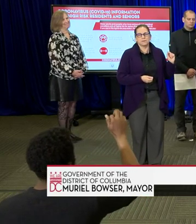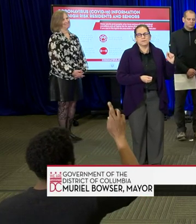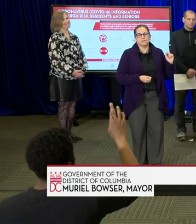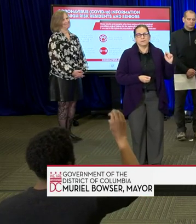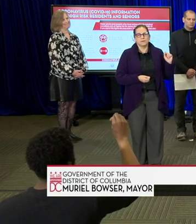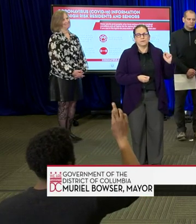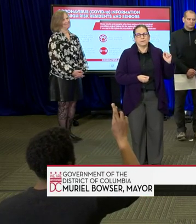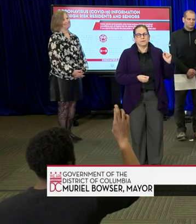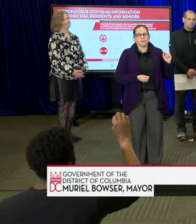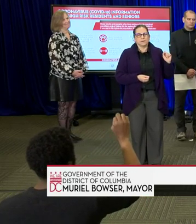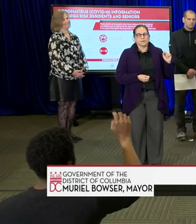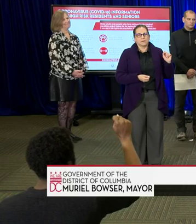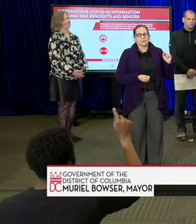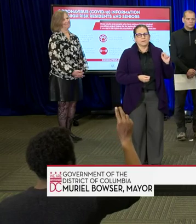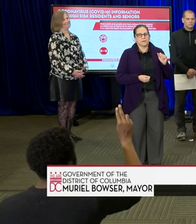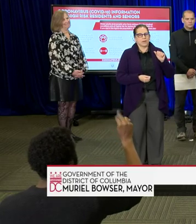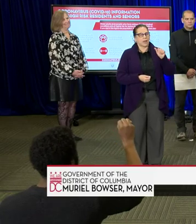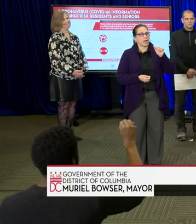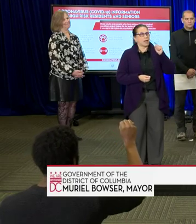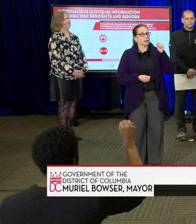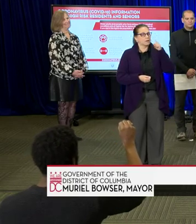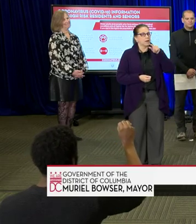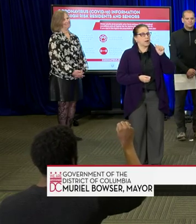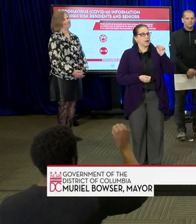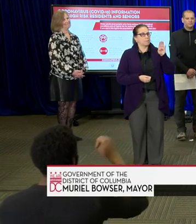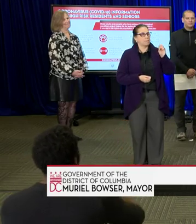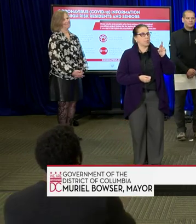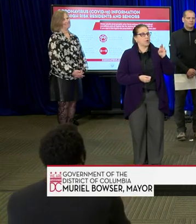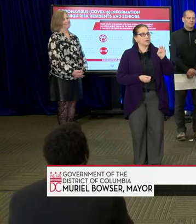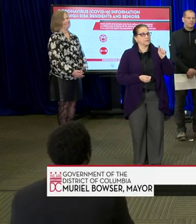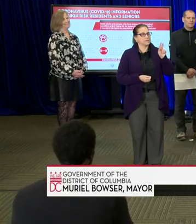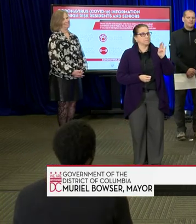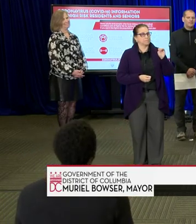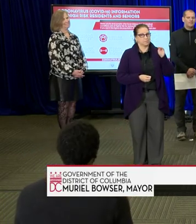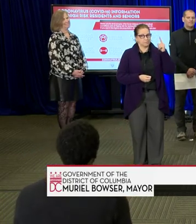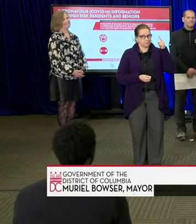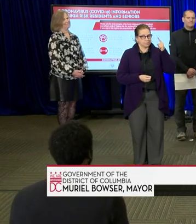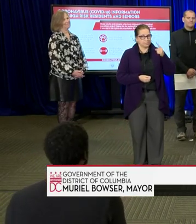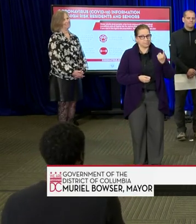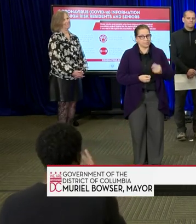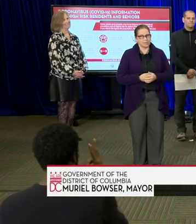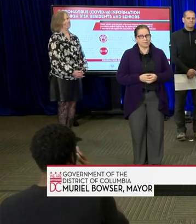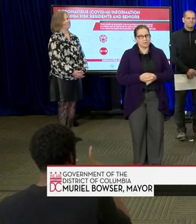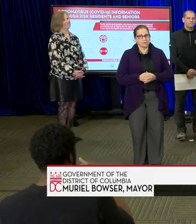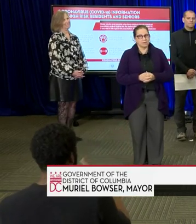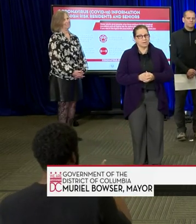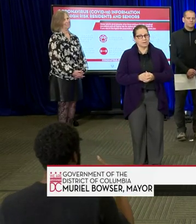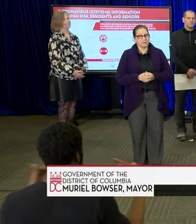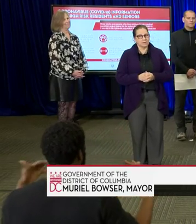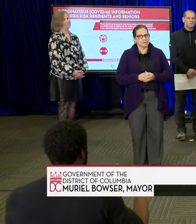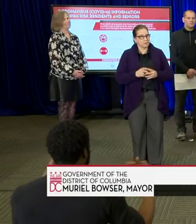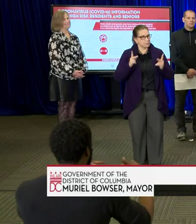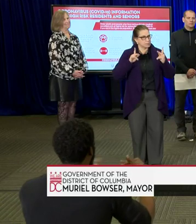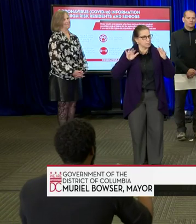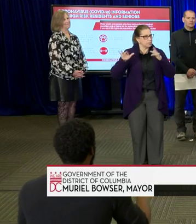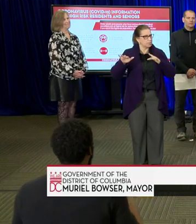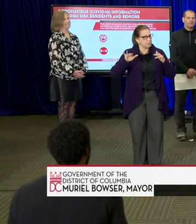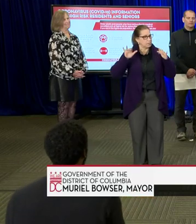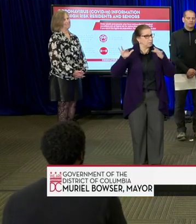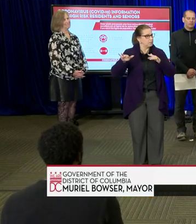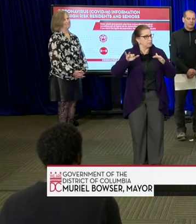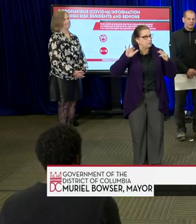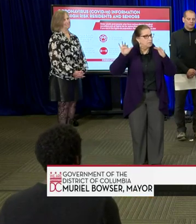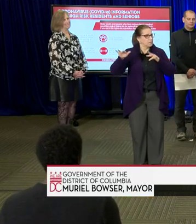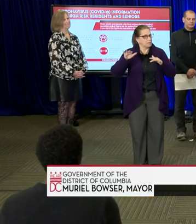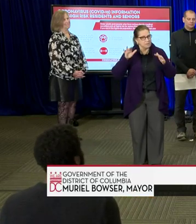only the Arboretum, but the neighborhood right next to it where people are parking. I mean, is there a chance that you want to, do you talk to the Interior Secretary about that possibility? I didn't talk